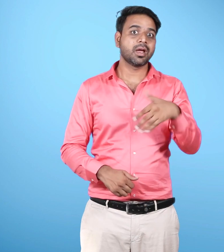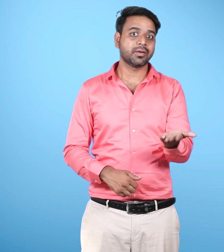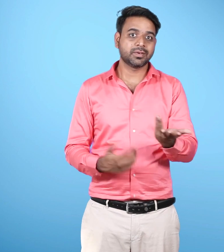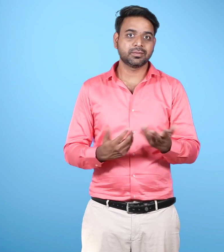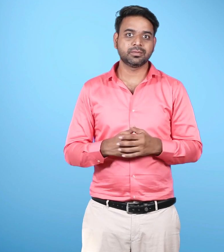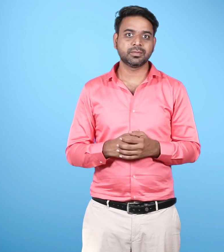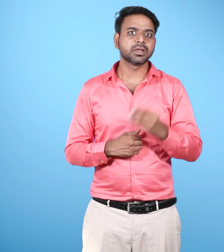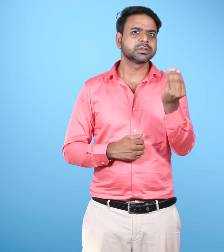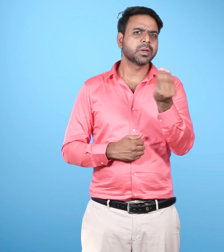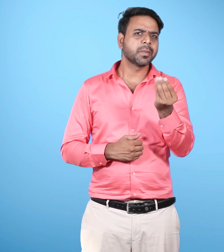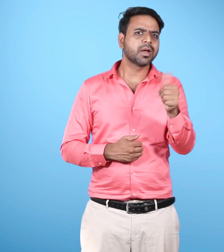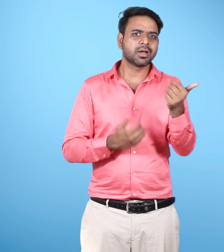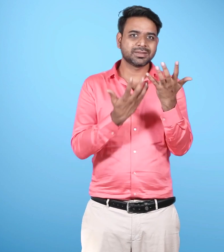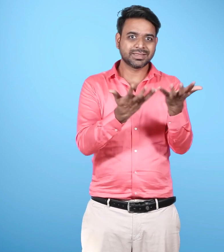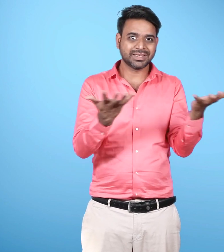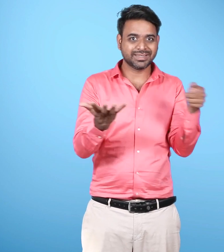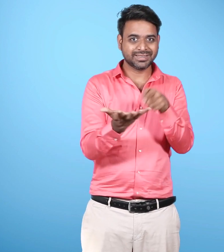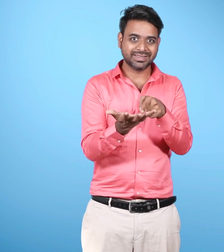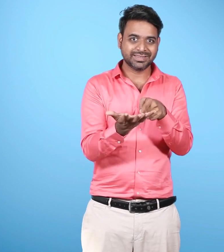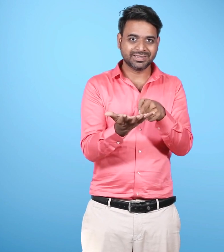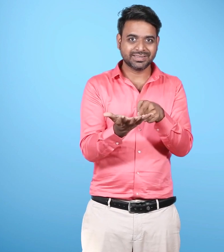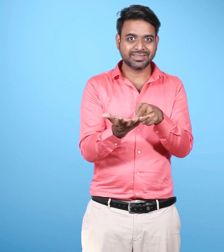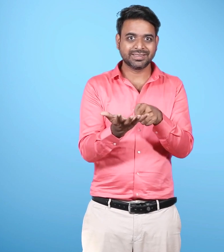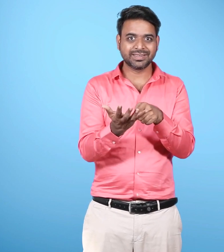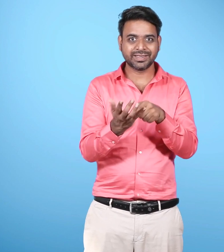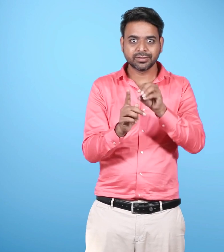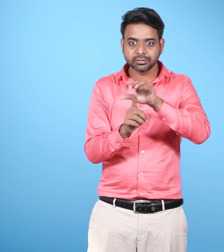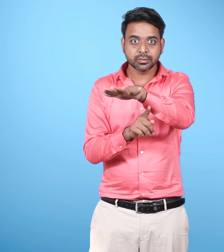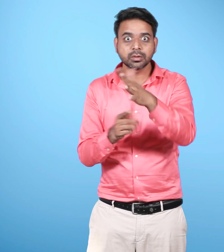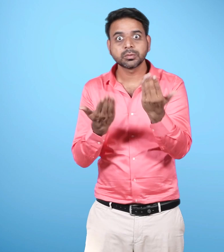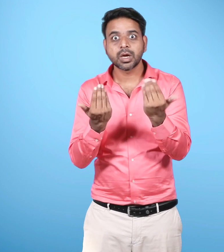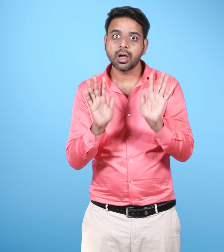On the other hand, some materials allow electric current to pass through them,